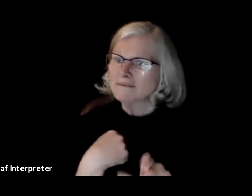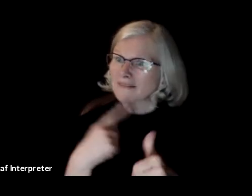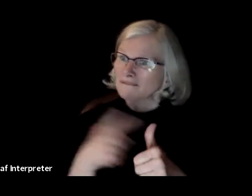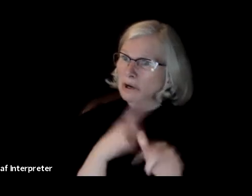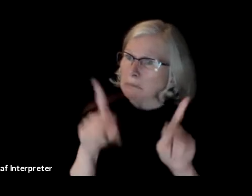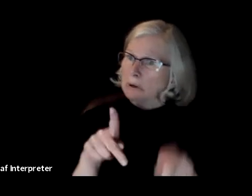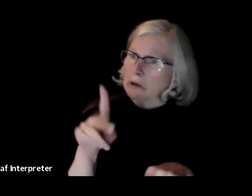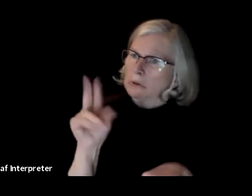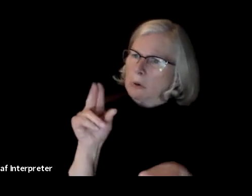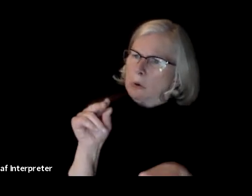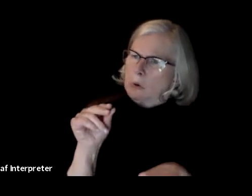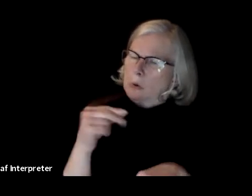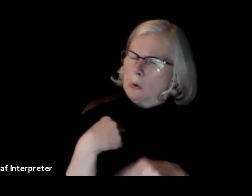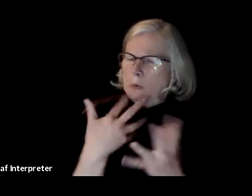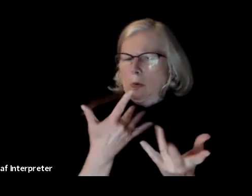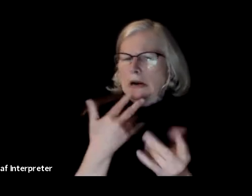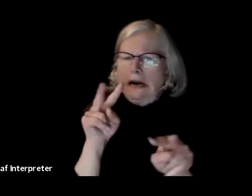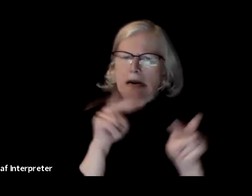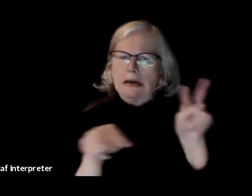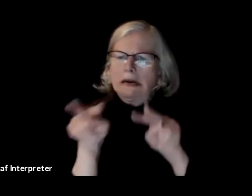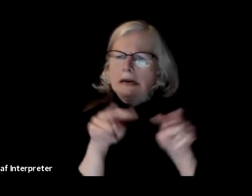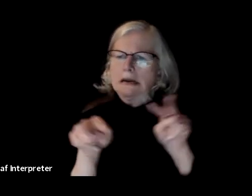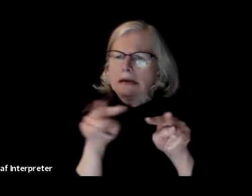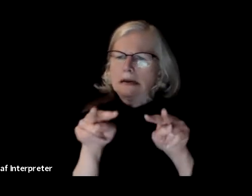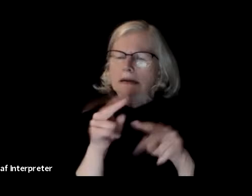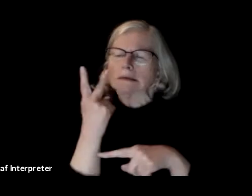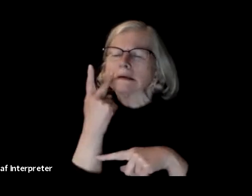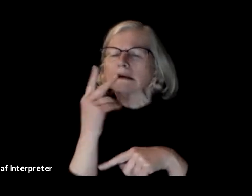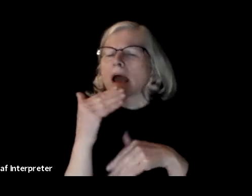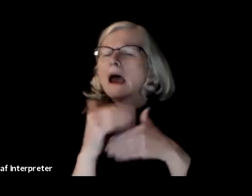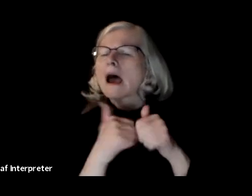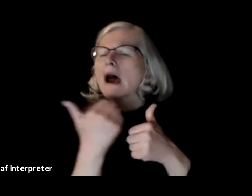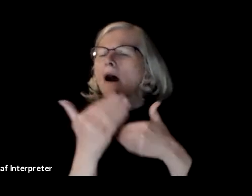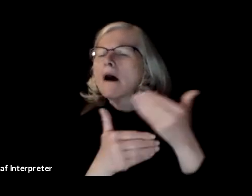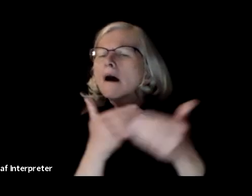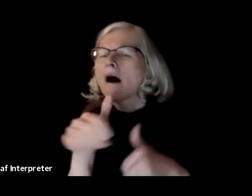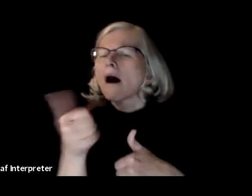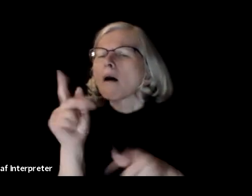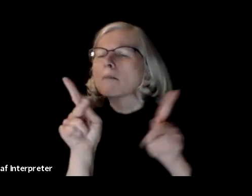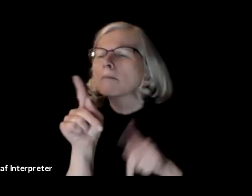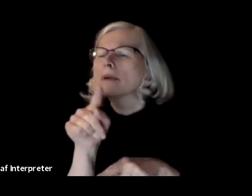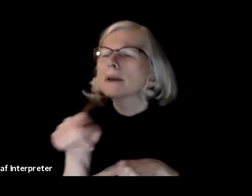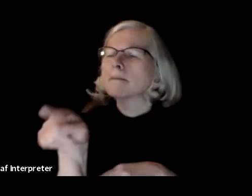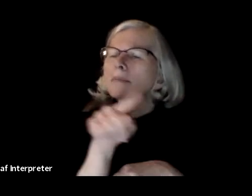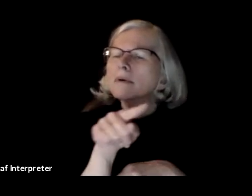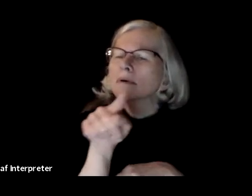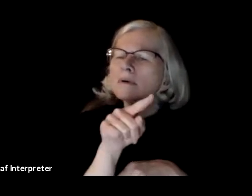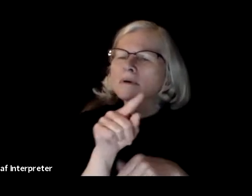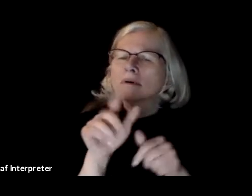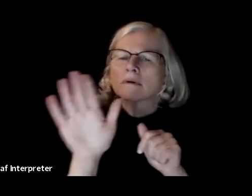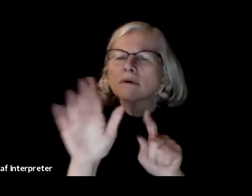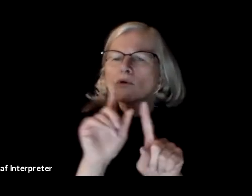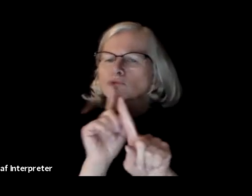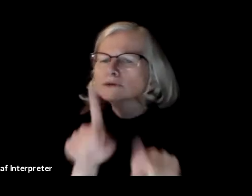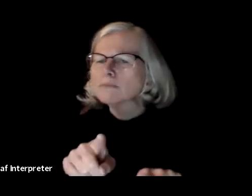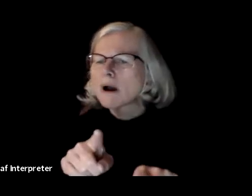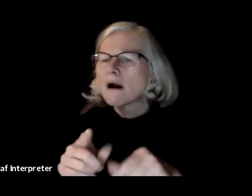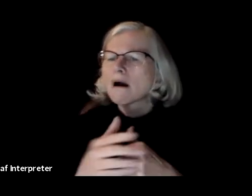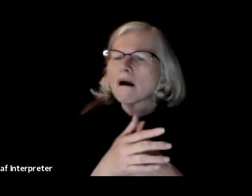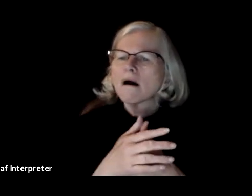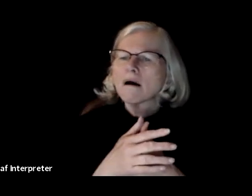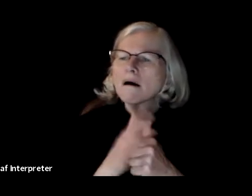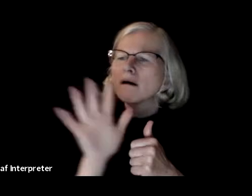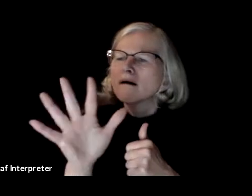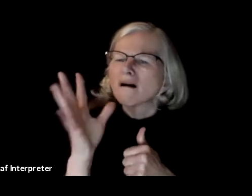bit and see how things went with others who received the vaccine, or they wanted to get more information, or they wanted to talk